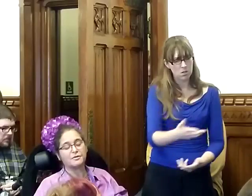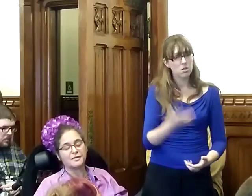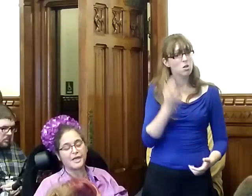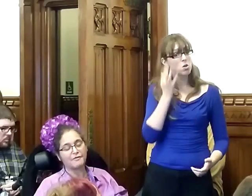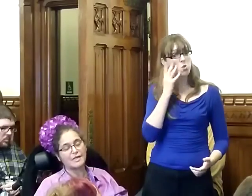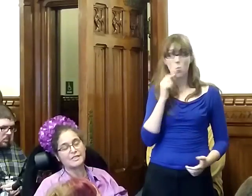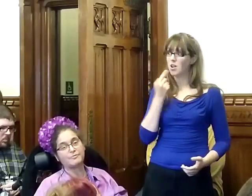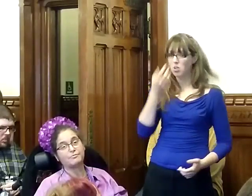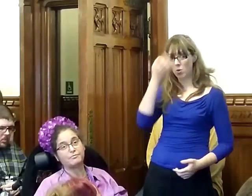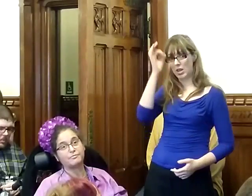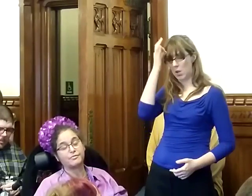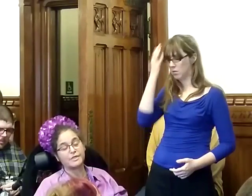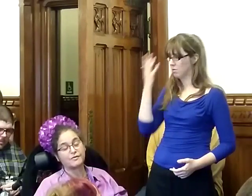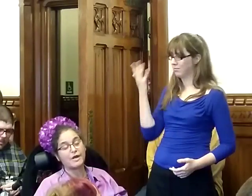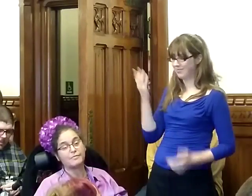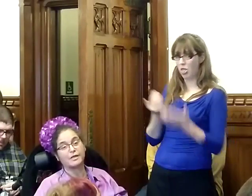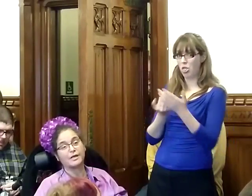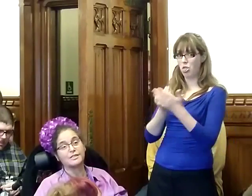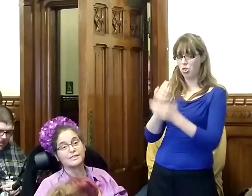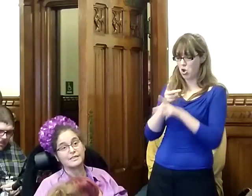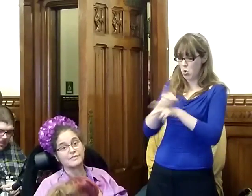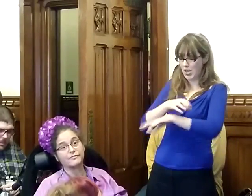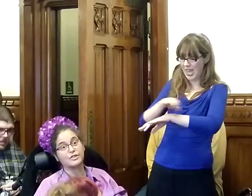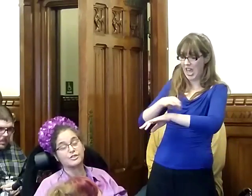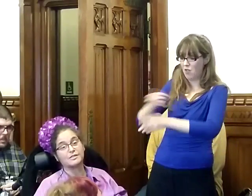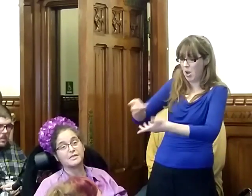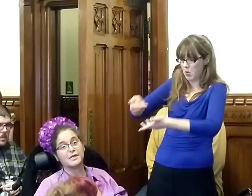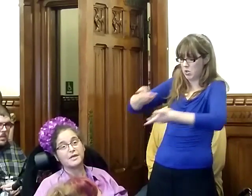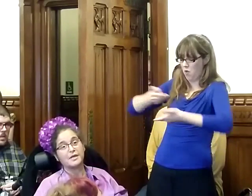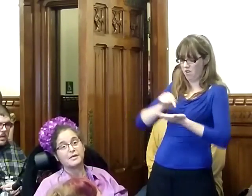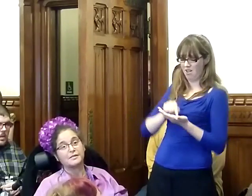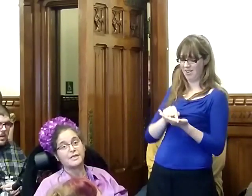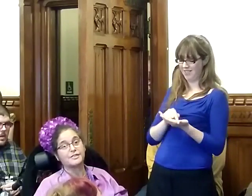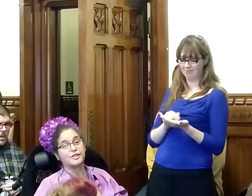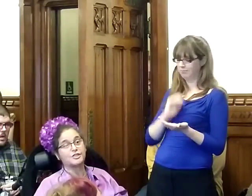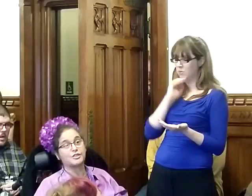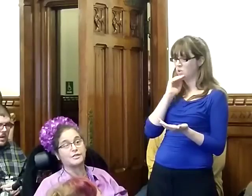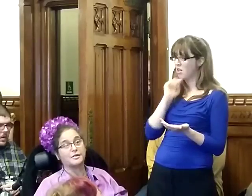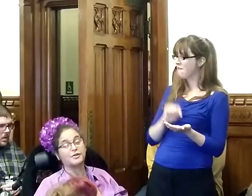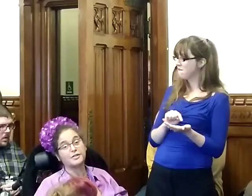the new care hours they're prescribing are just insufficient,